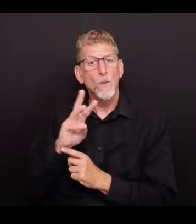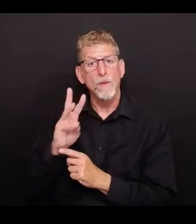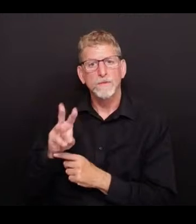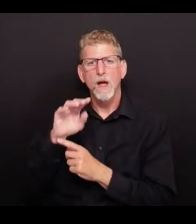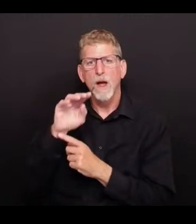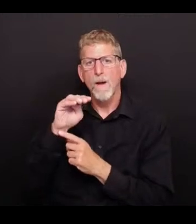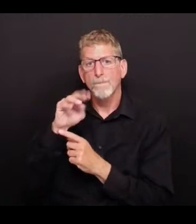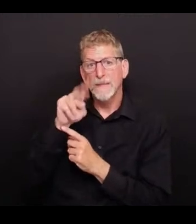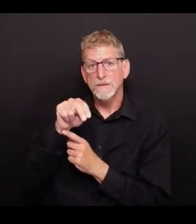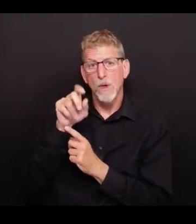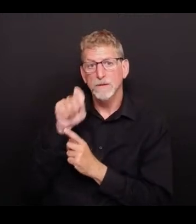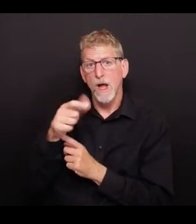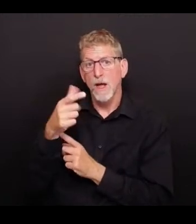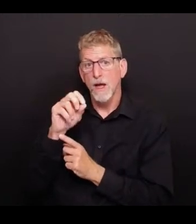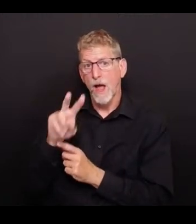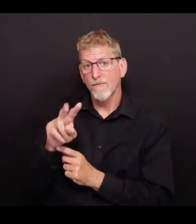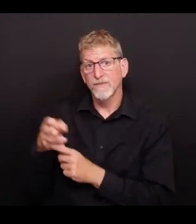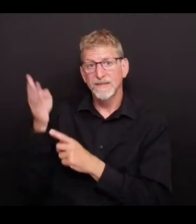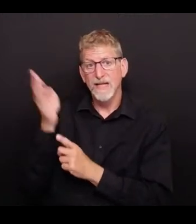visit